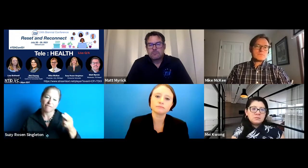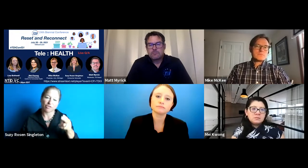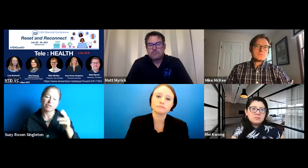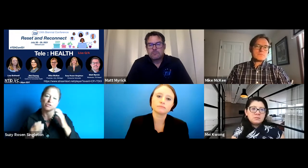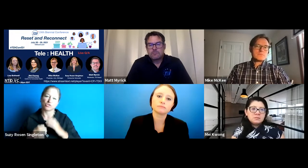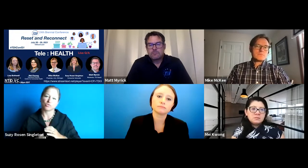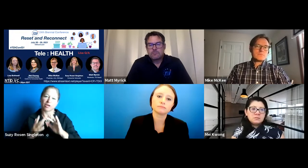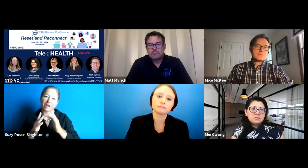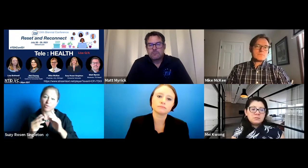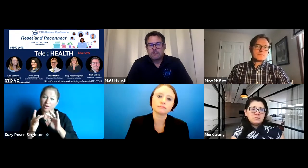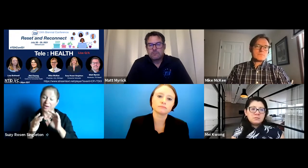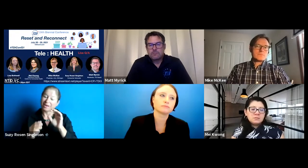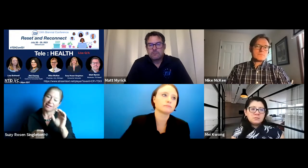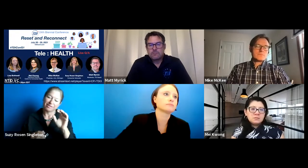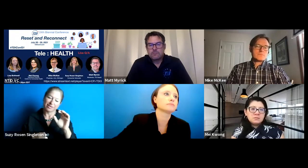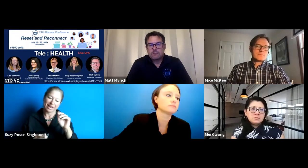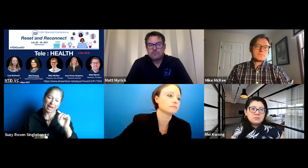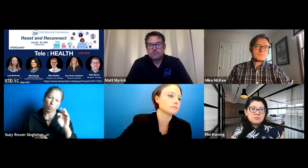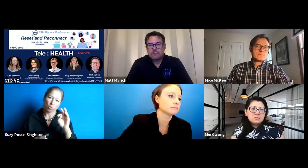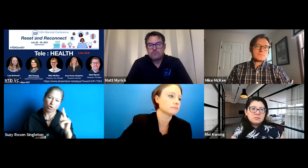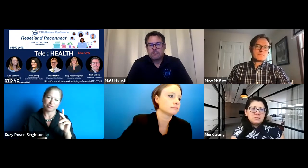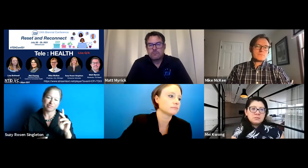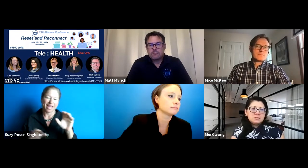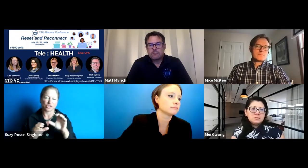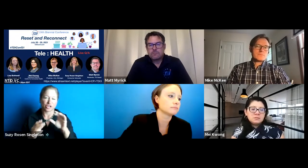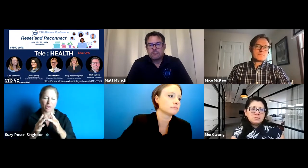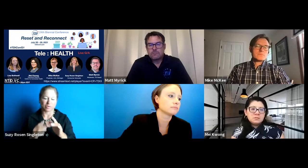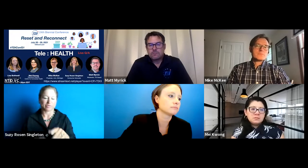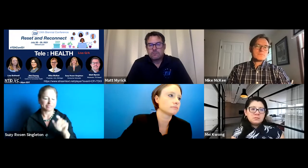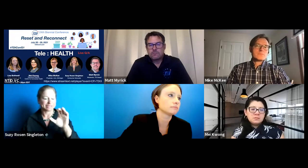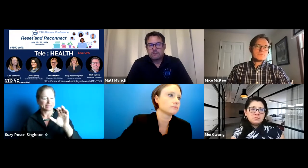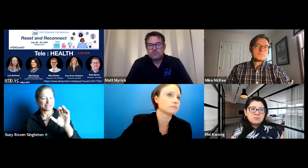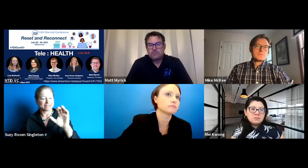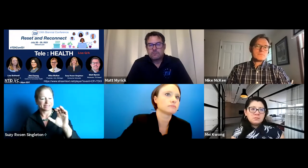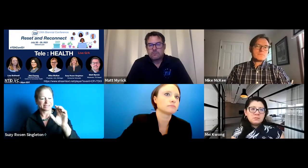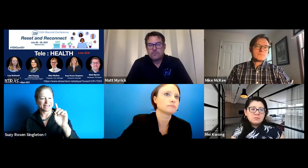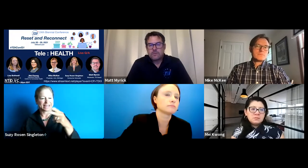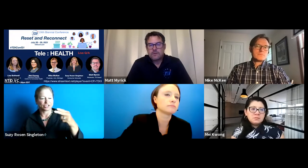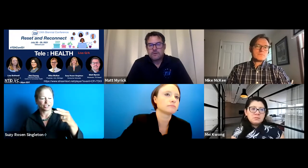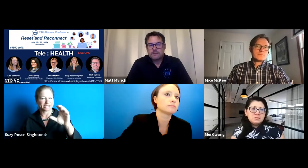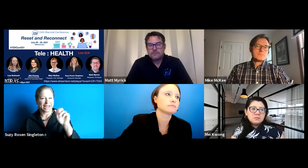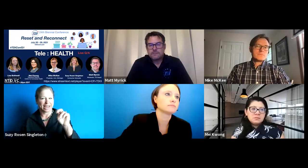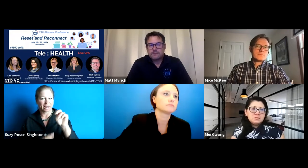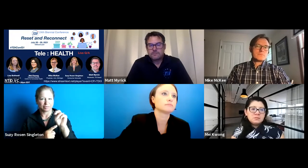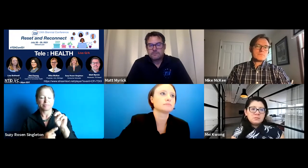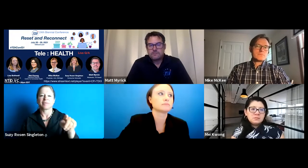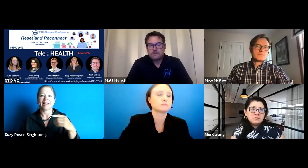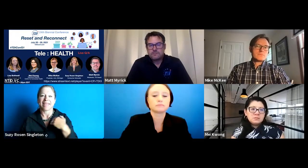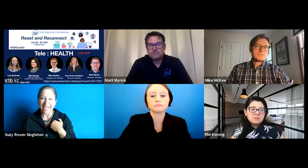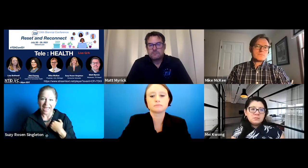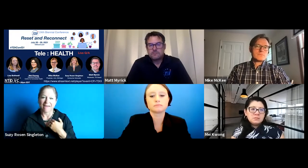to drive home that the Deaf and Hard of Hearing Consumer Action Network,